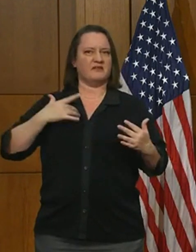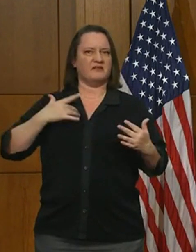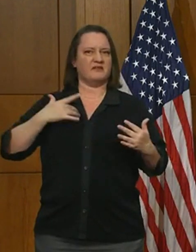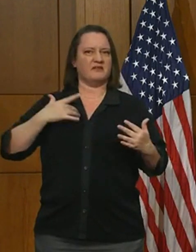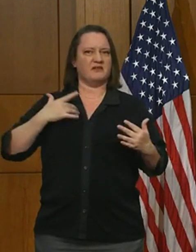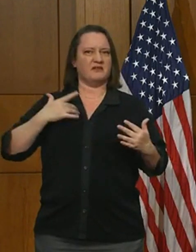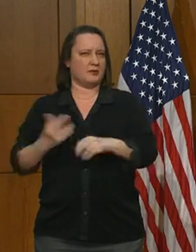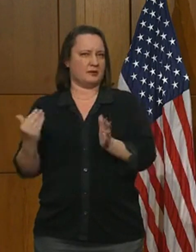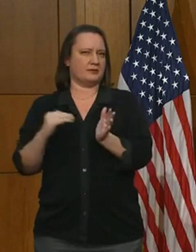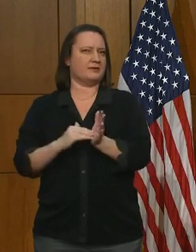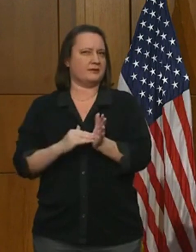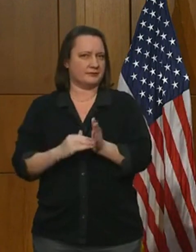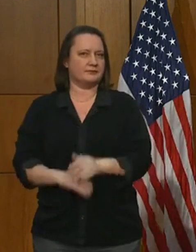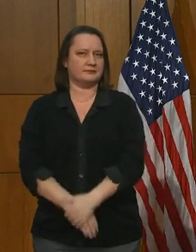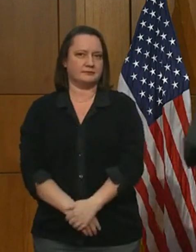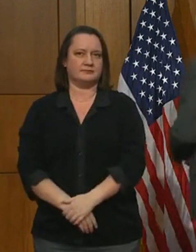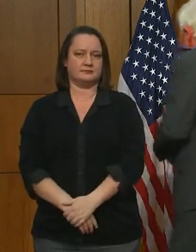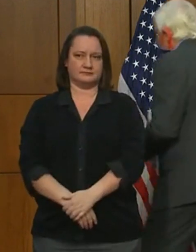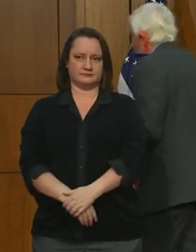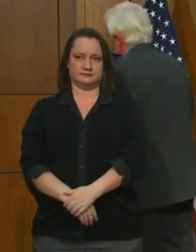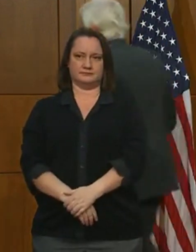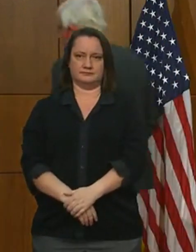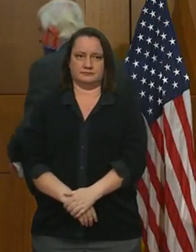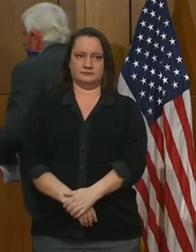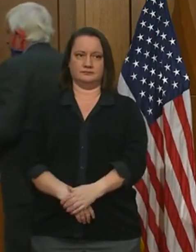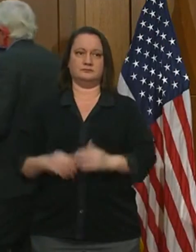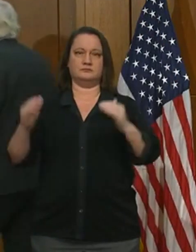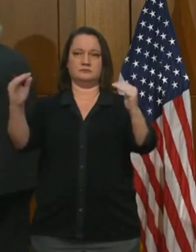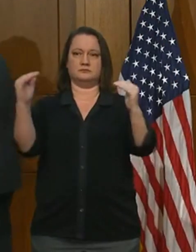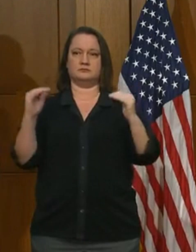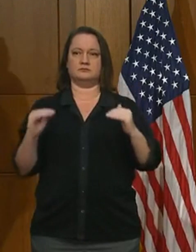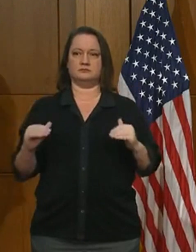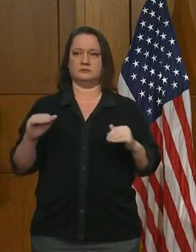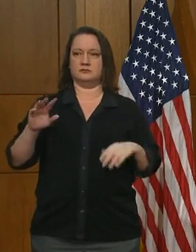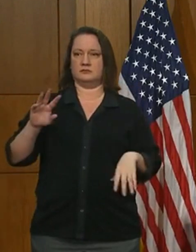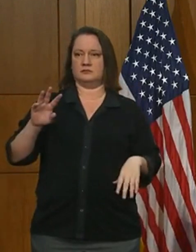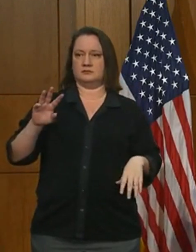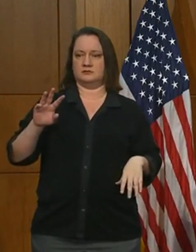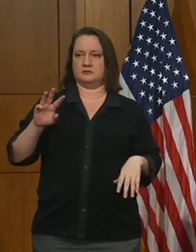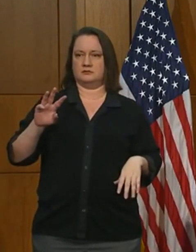Thank you. Next up is Bruce LaShan with WUSA 9.